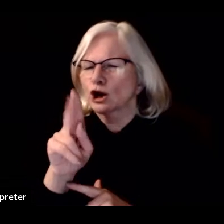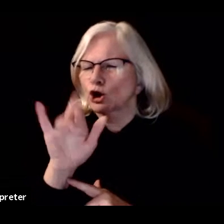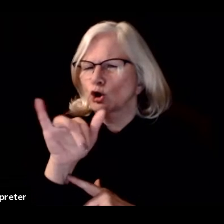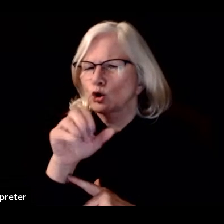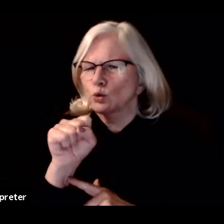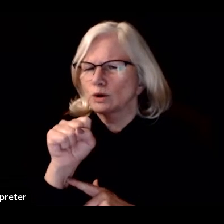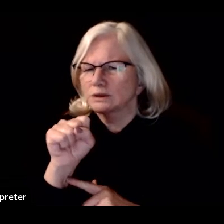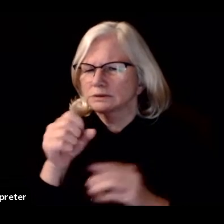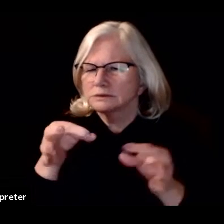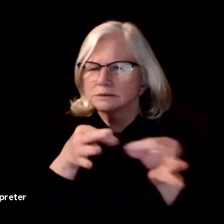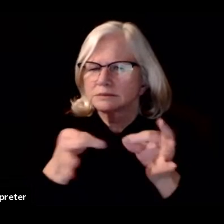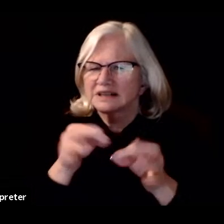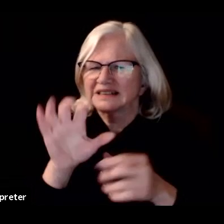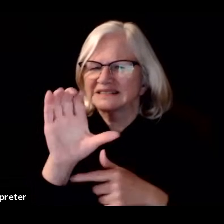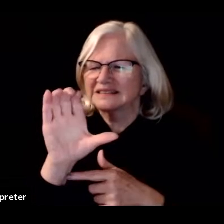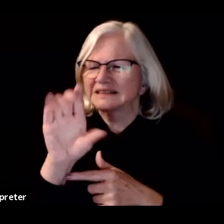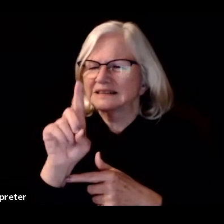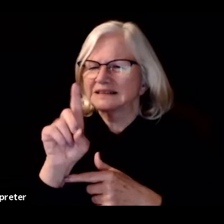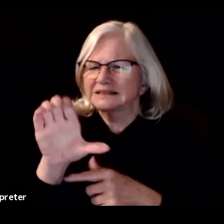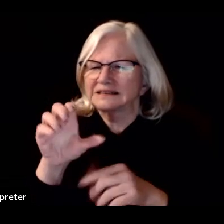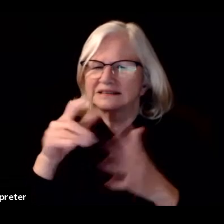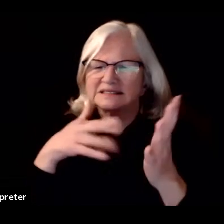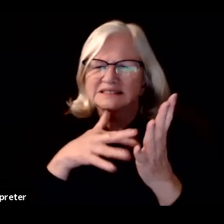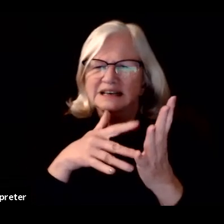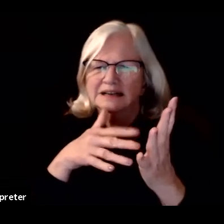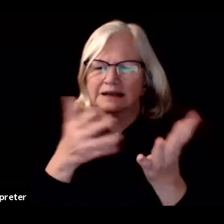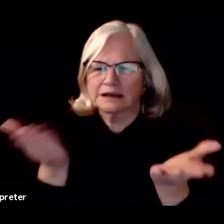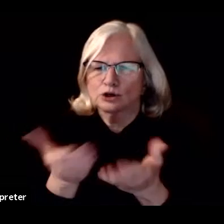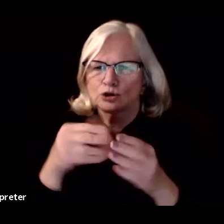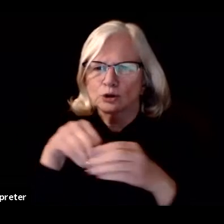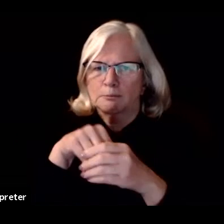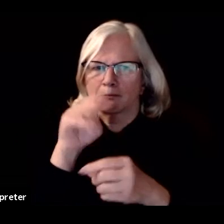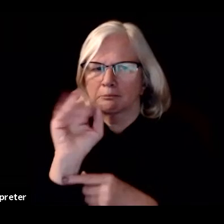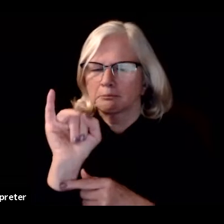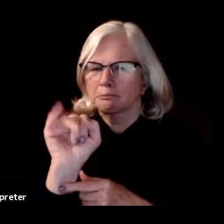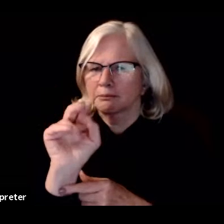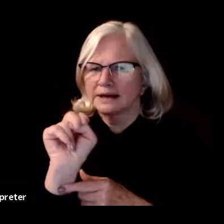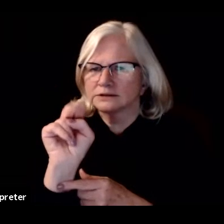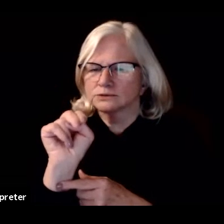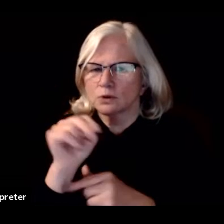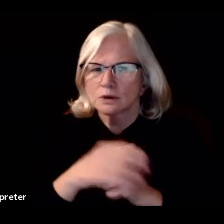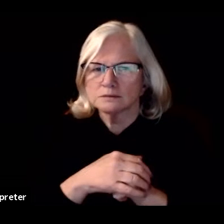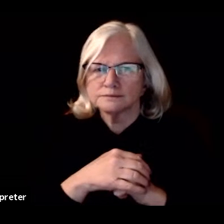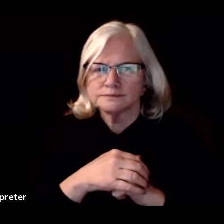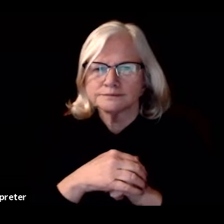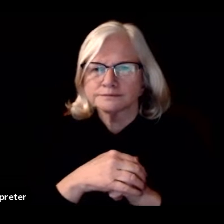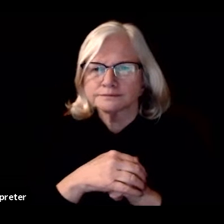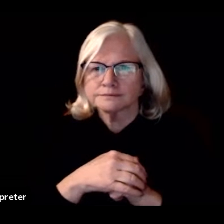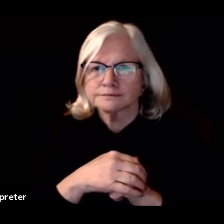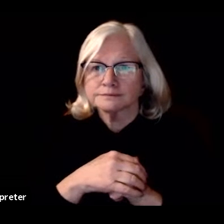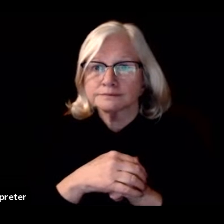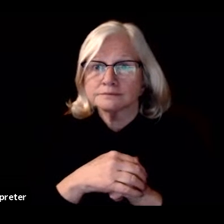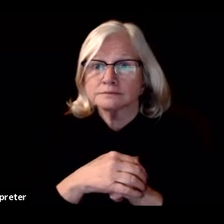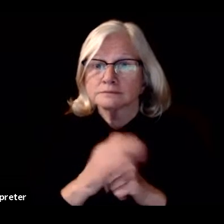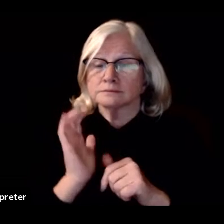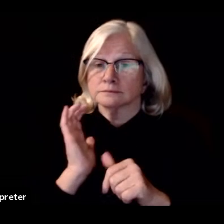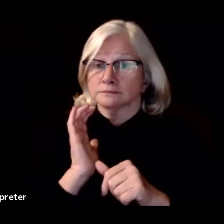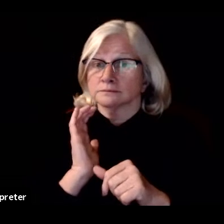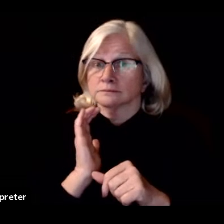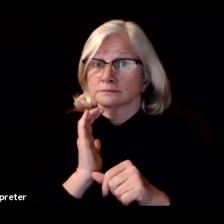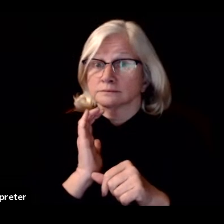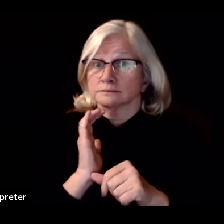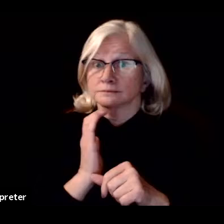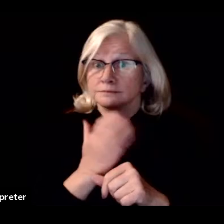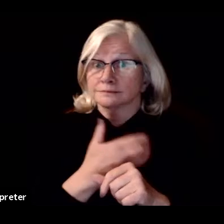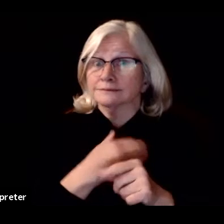like to comment on that? Sure. Jeremy, our guidance is that we want healthcare